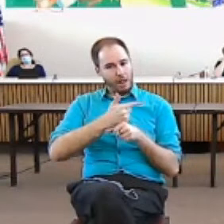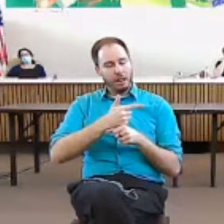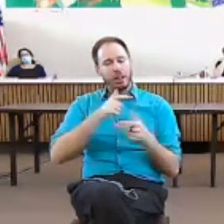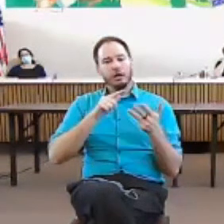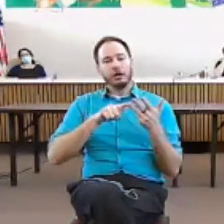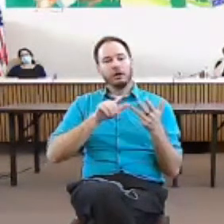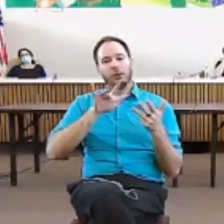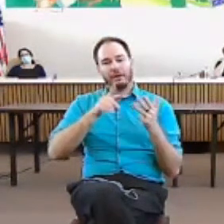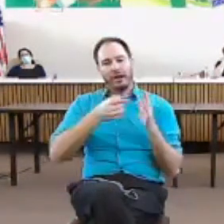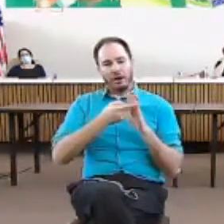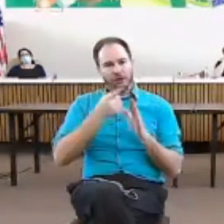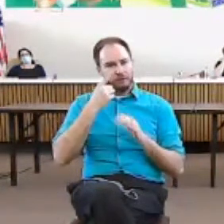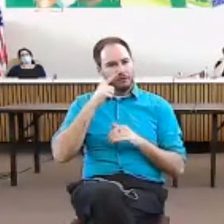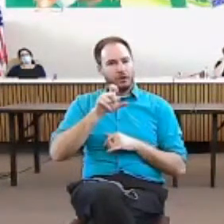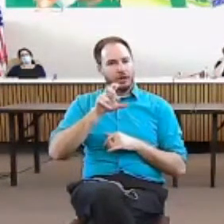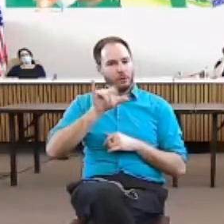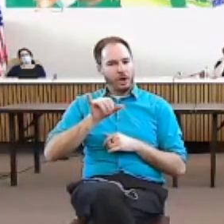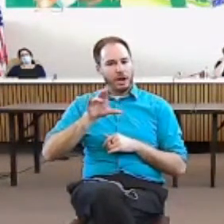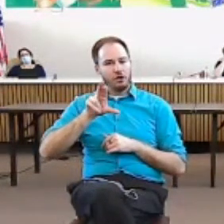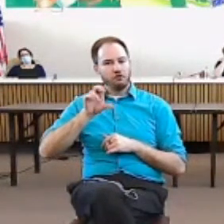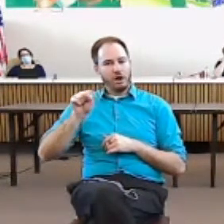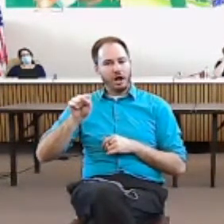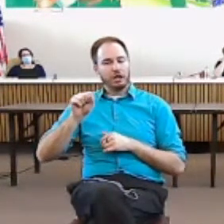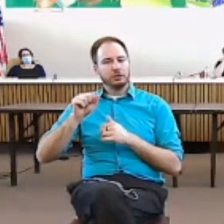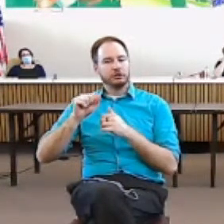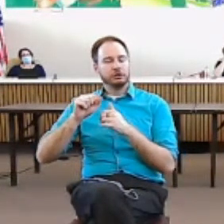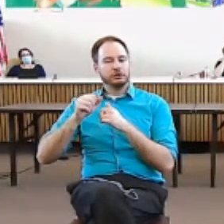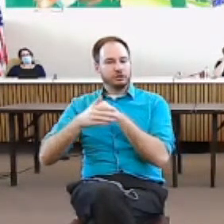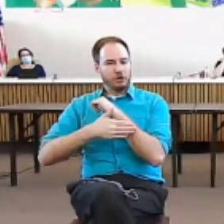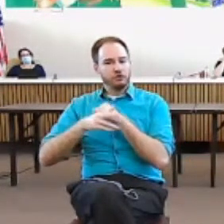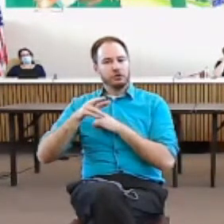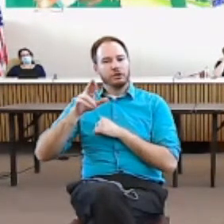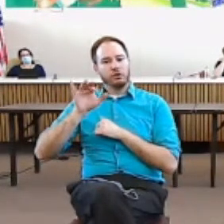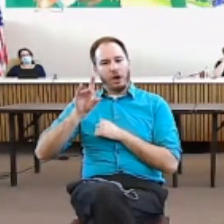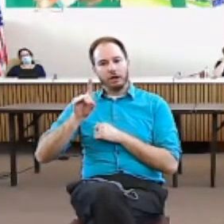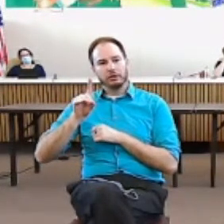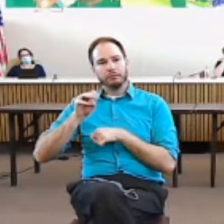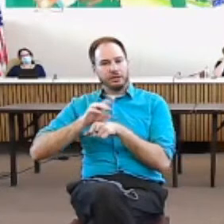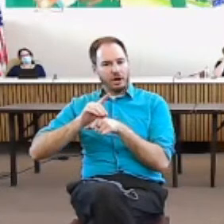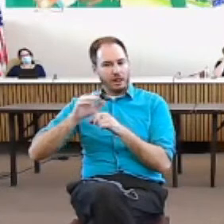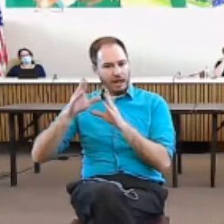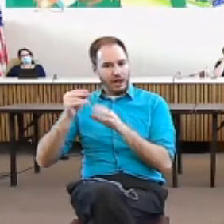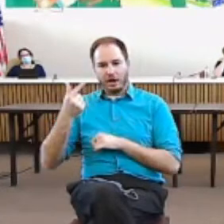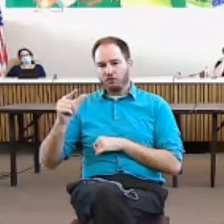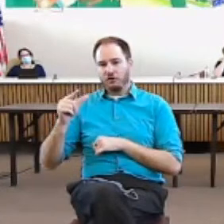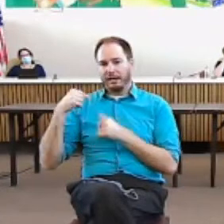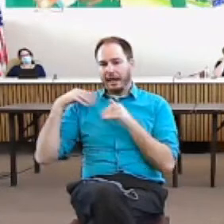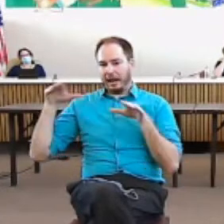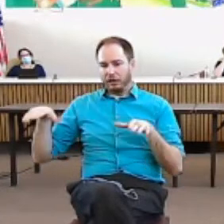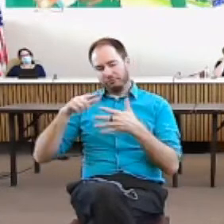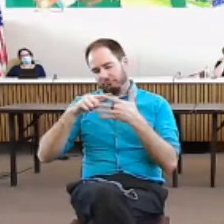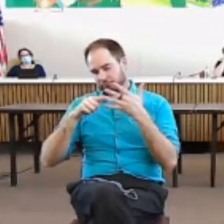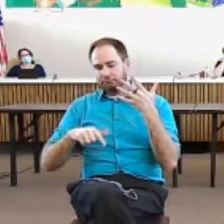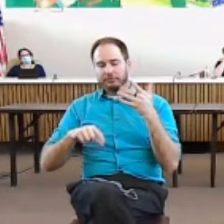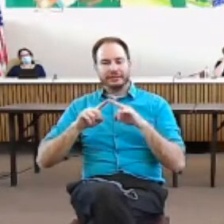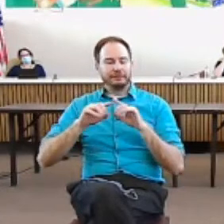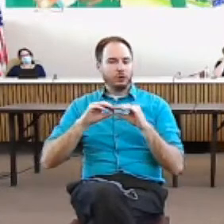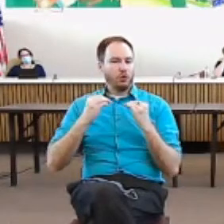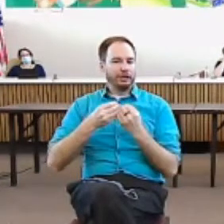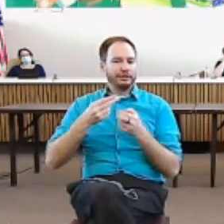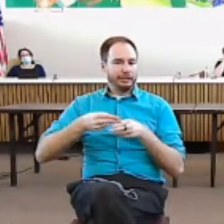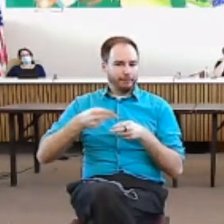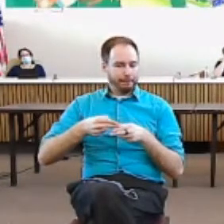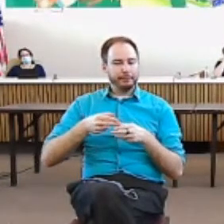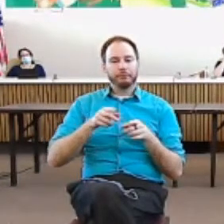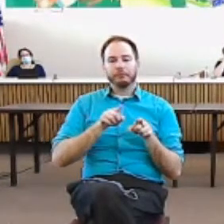hours of relay from McQuaid Cross Country, Ronald McDonald House, and Green Angels, and many more organizations. He also works